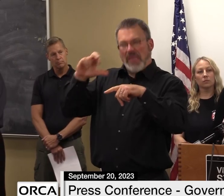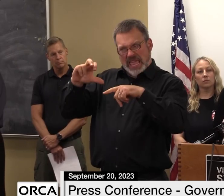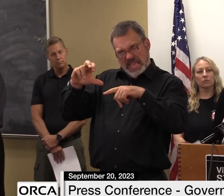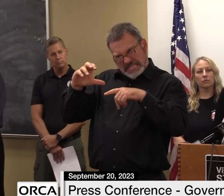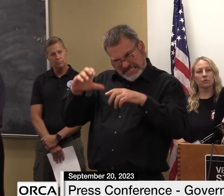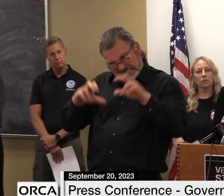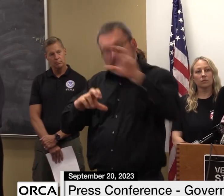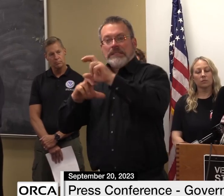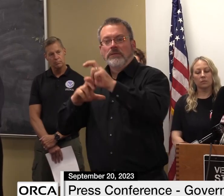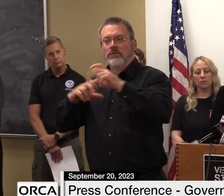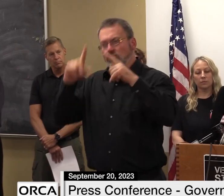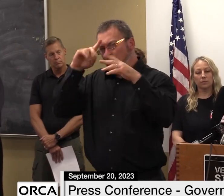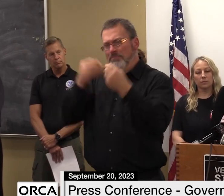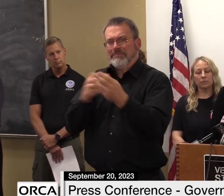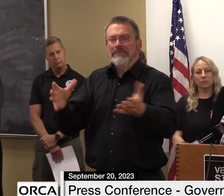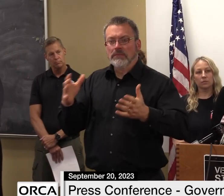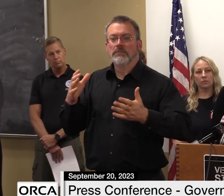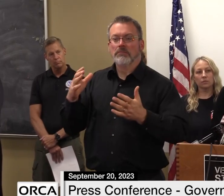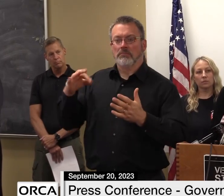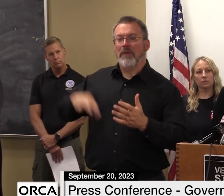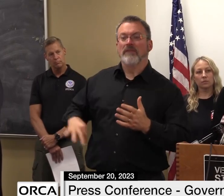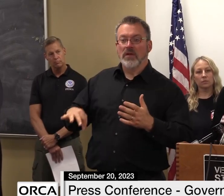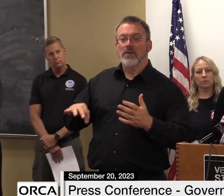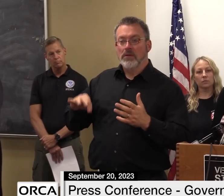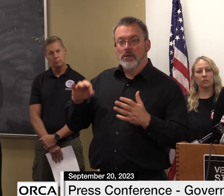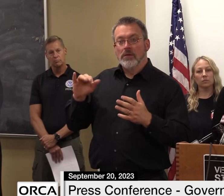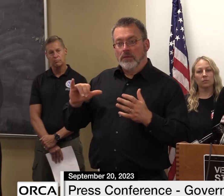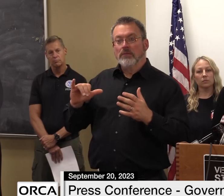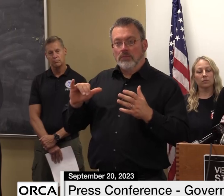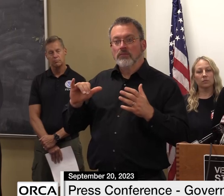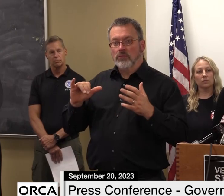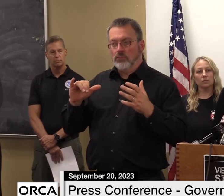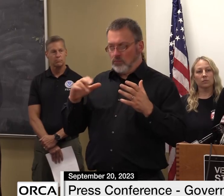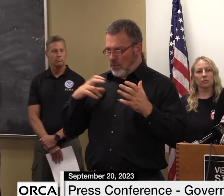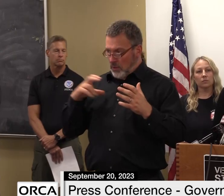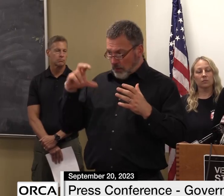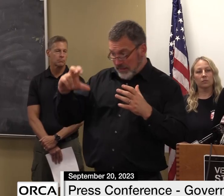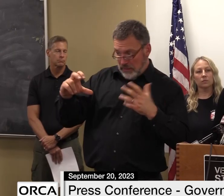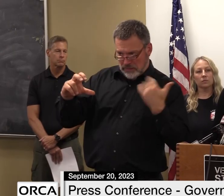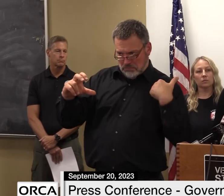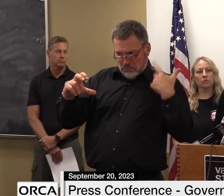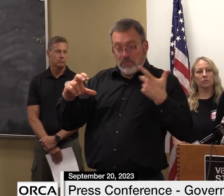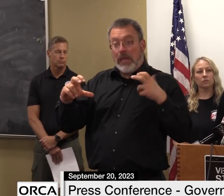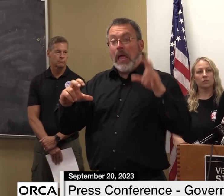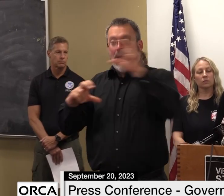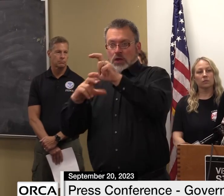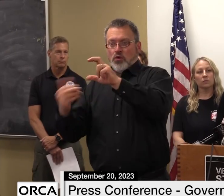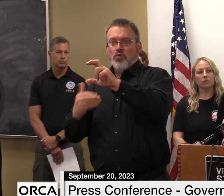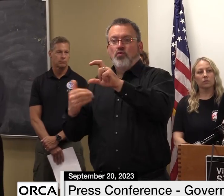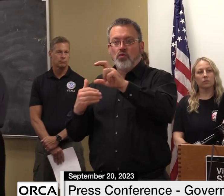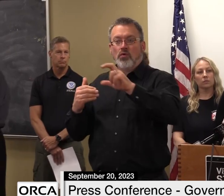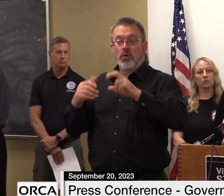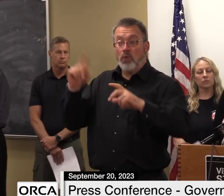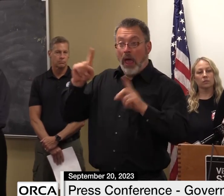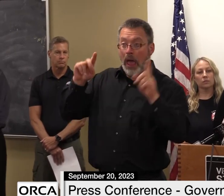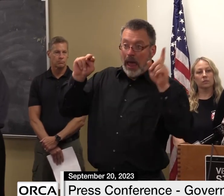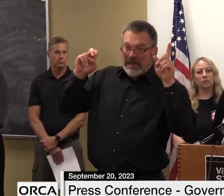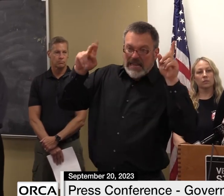money can be stacked or braided together with that. So hopefully, landlords or businesses that need to,